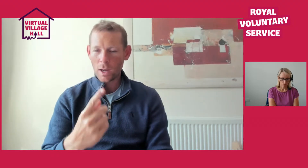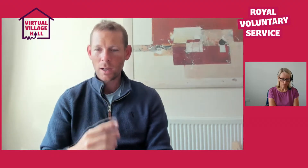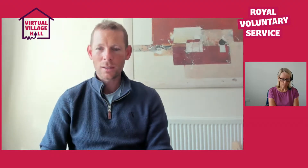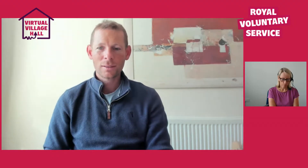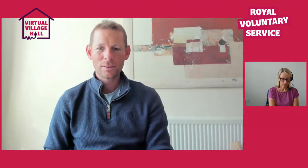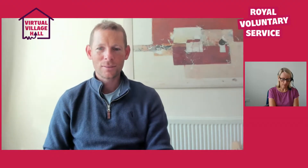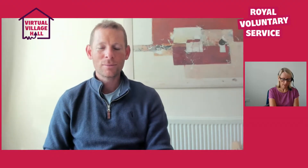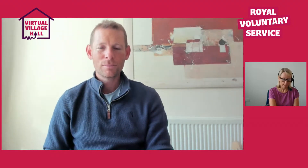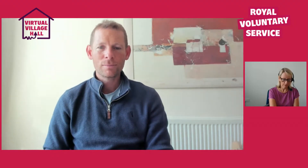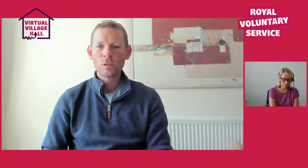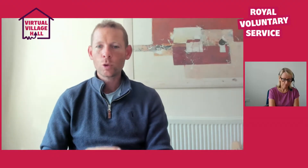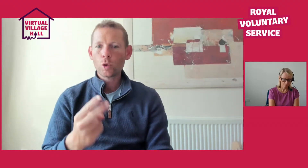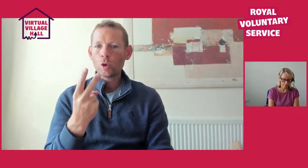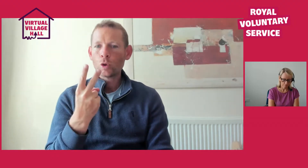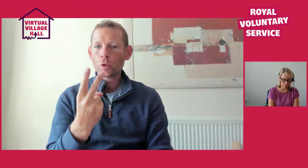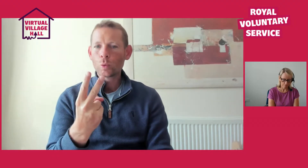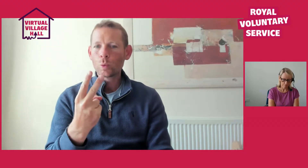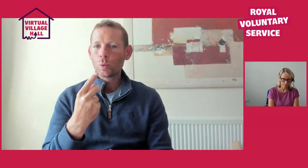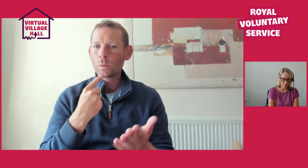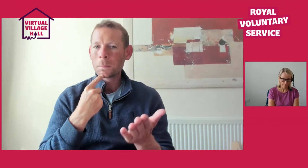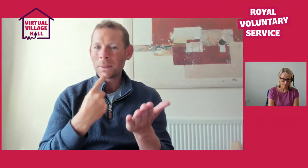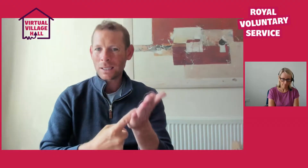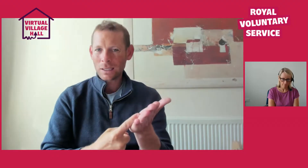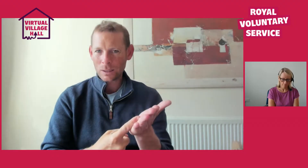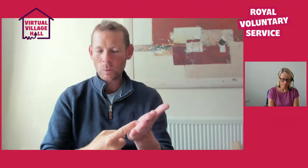And here comes number 1 again.